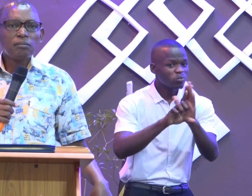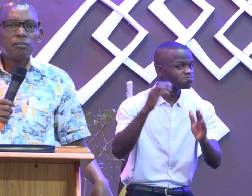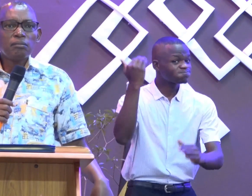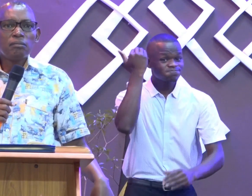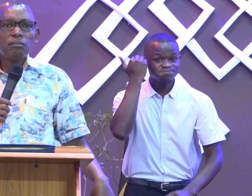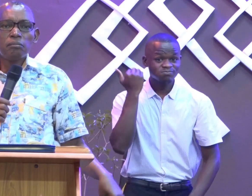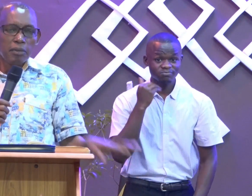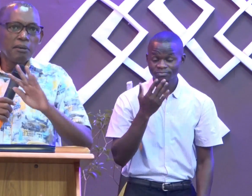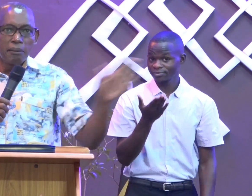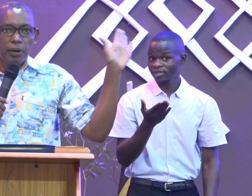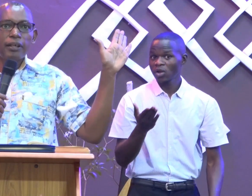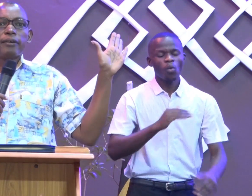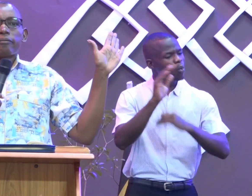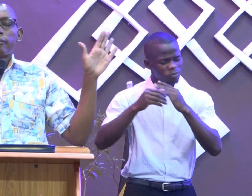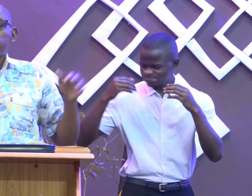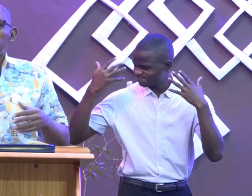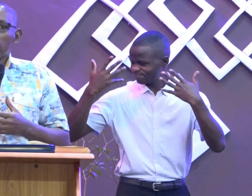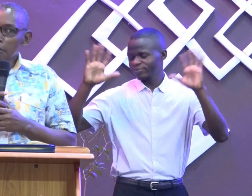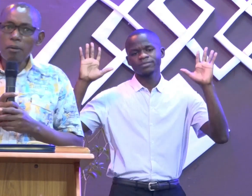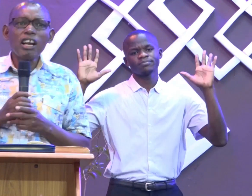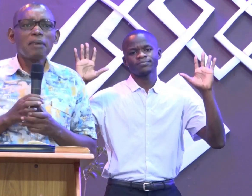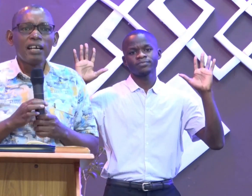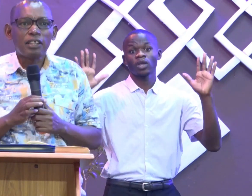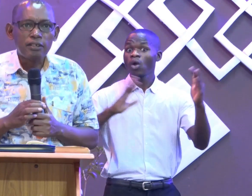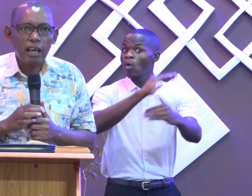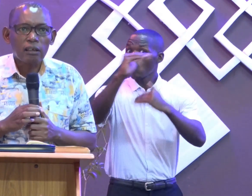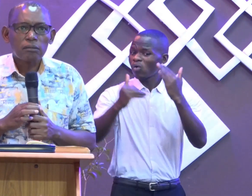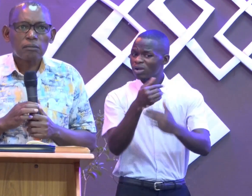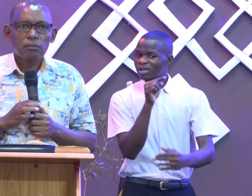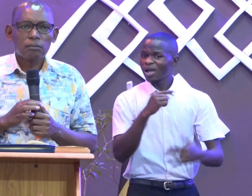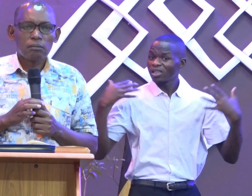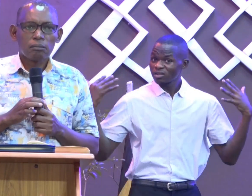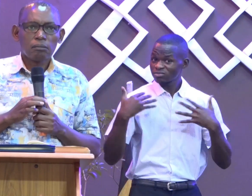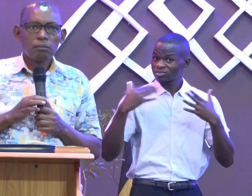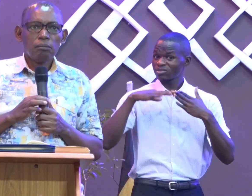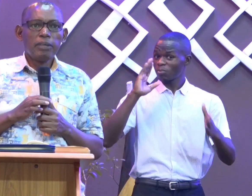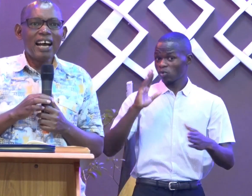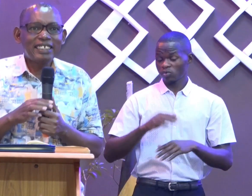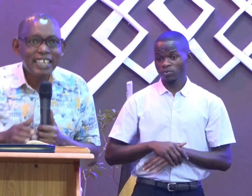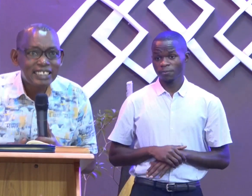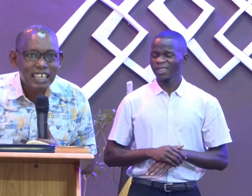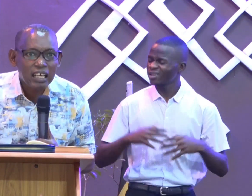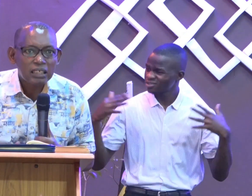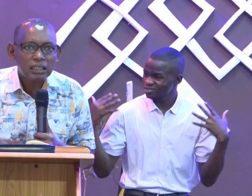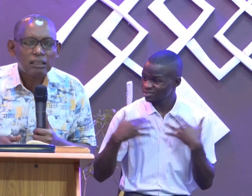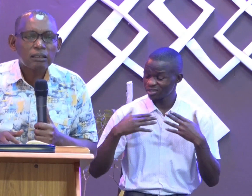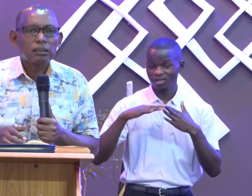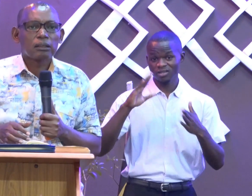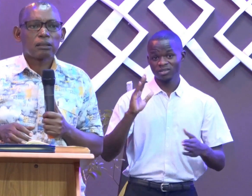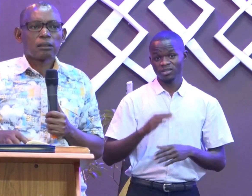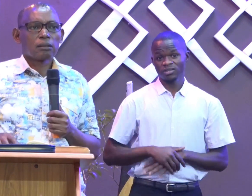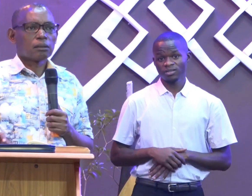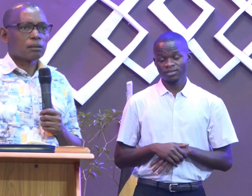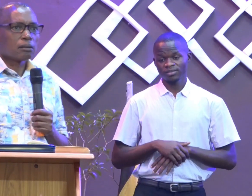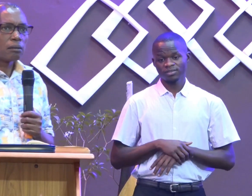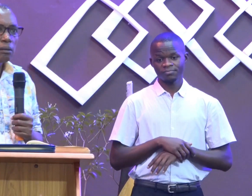the law of sin. Biri babiwedde. They will be gone. Ebyo byonna byantiisa. All those are terrifying. Byantiisa. They are